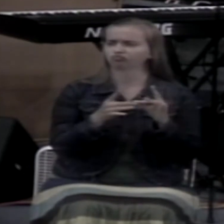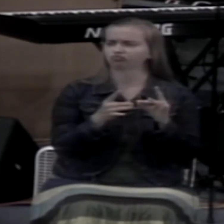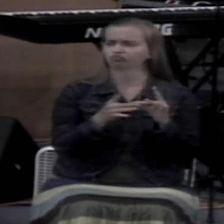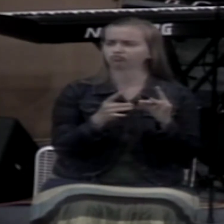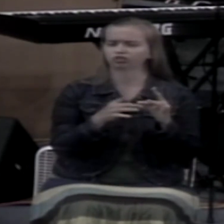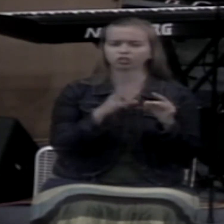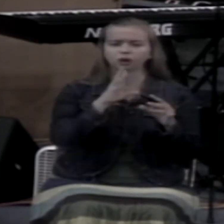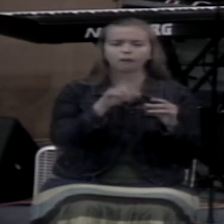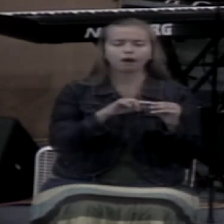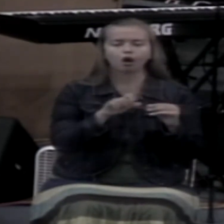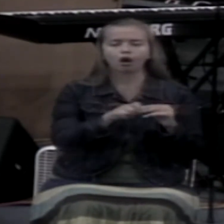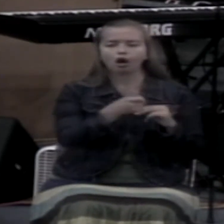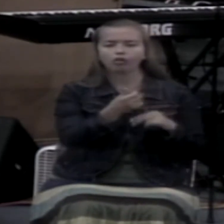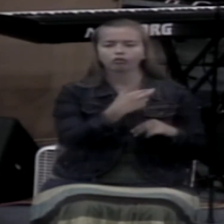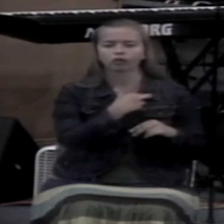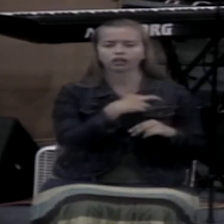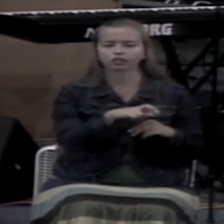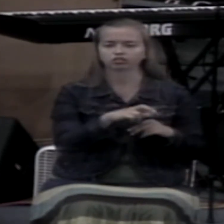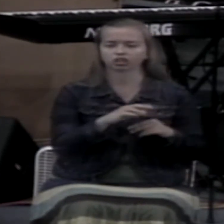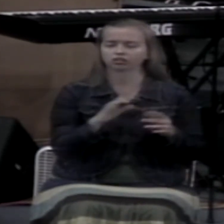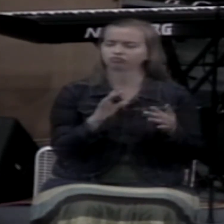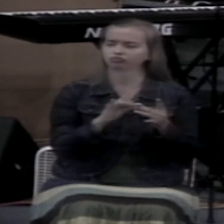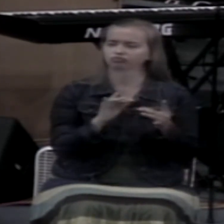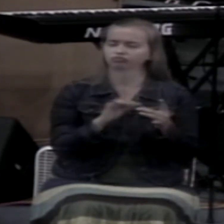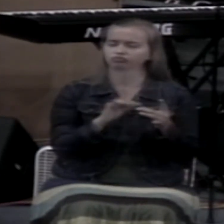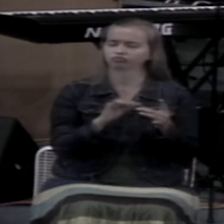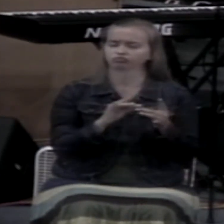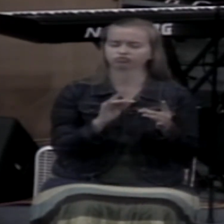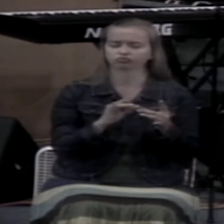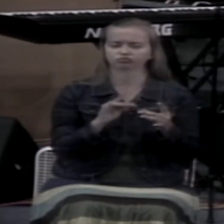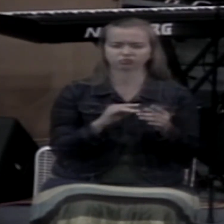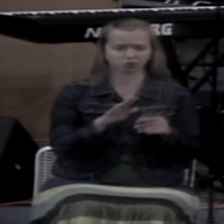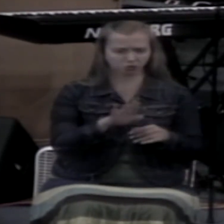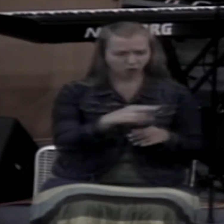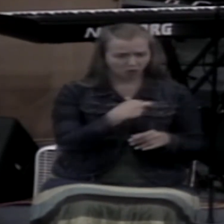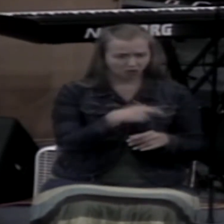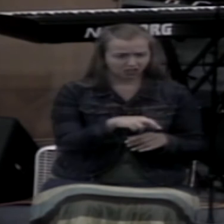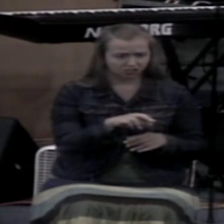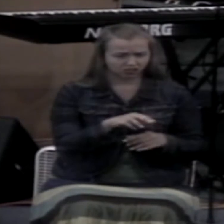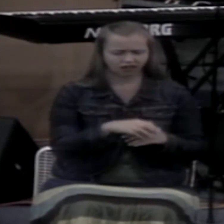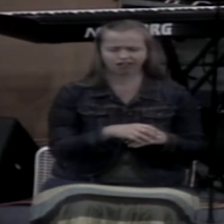was talking to, he said, "Oh, he doesn't have an ounce of God."